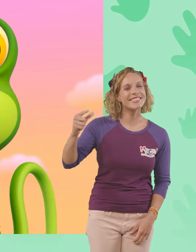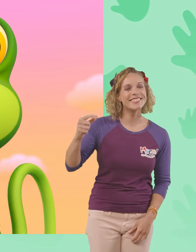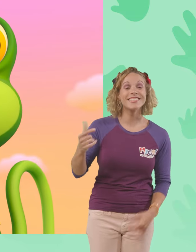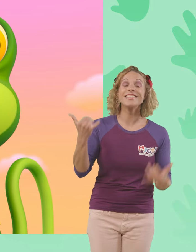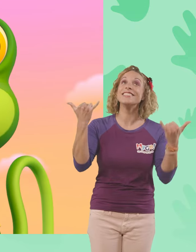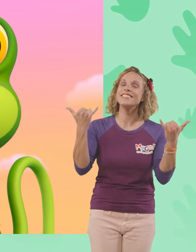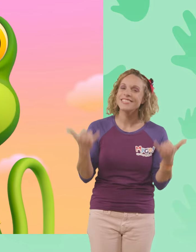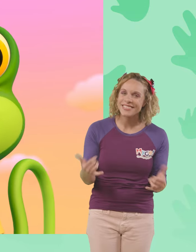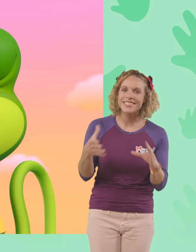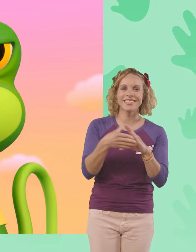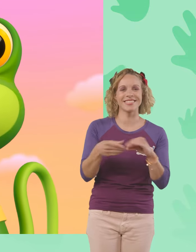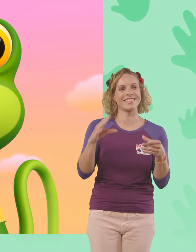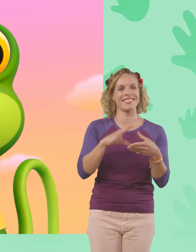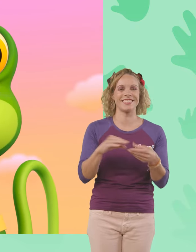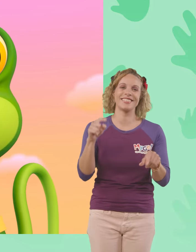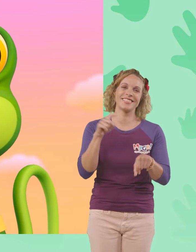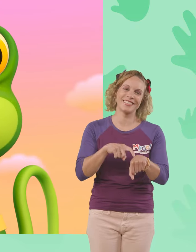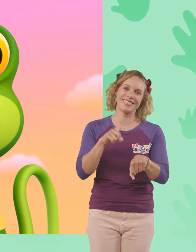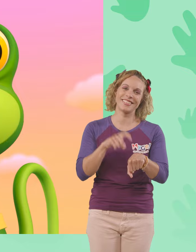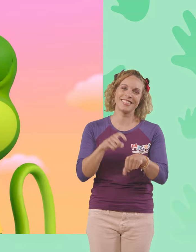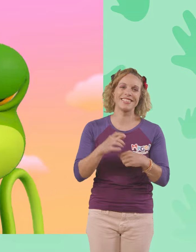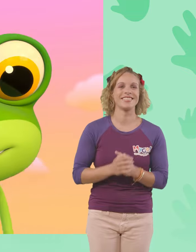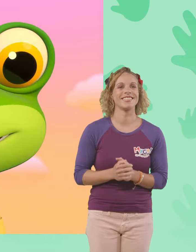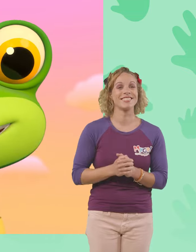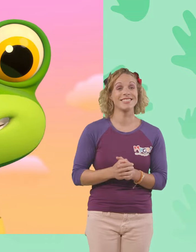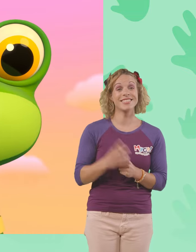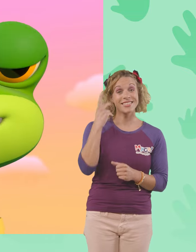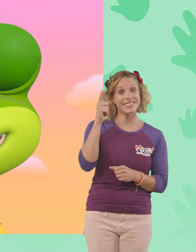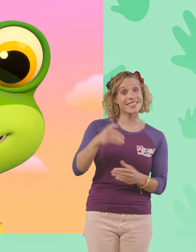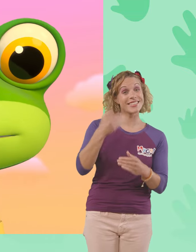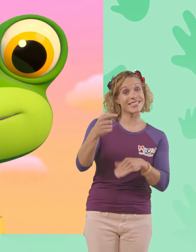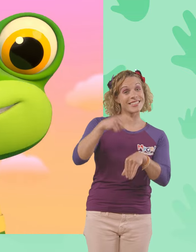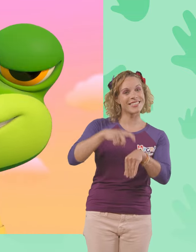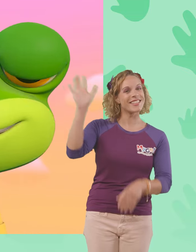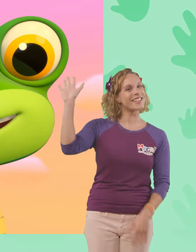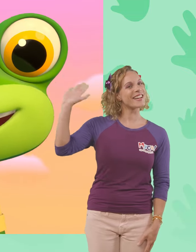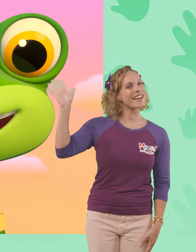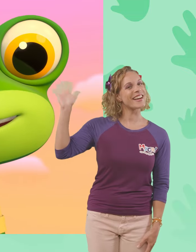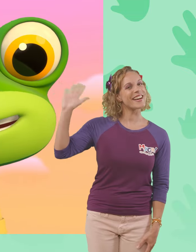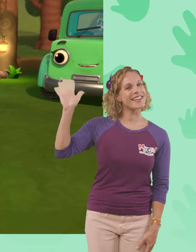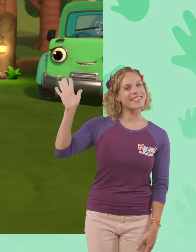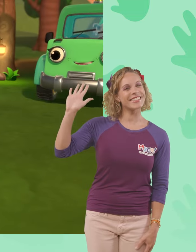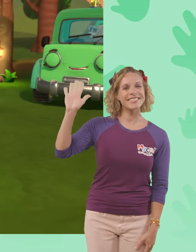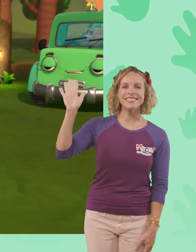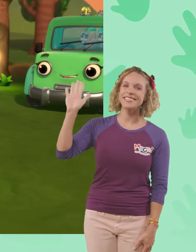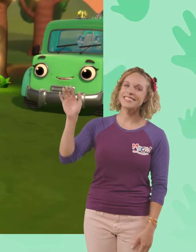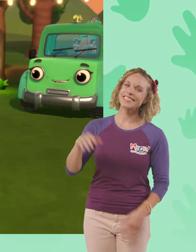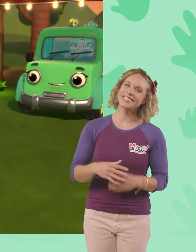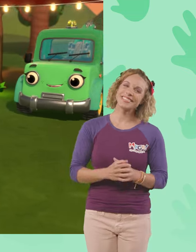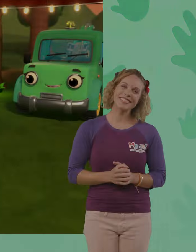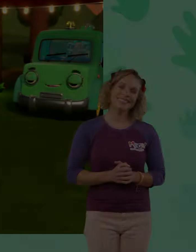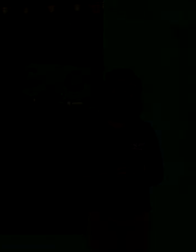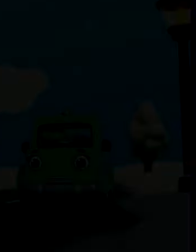Yes, Green, it is story time now. See you next time! Bye!